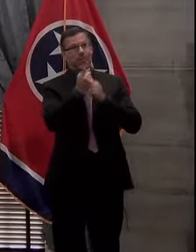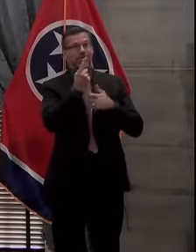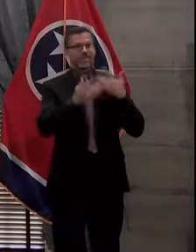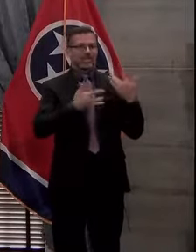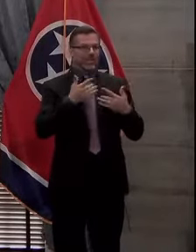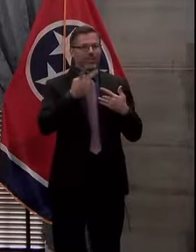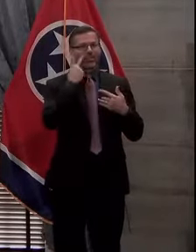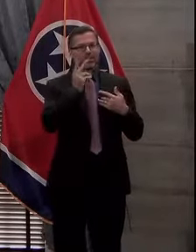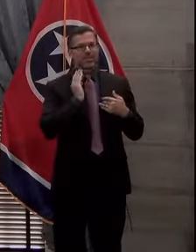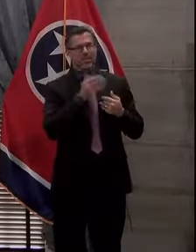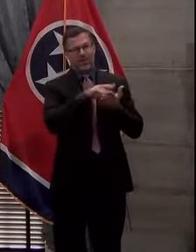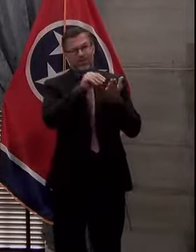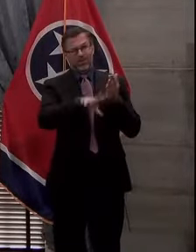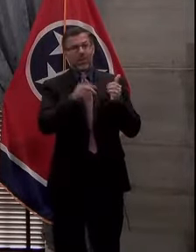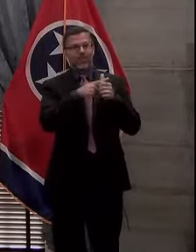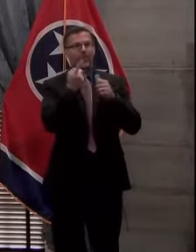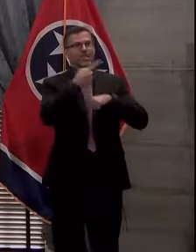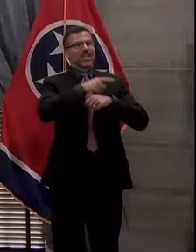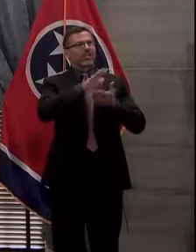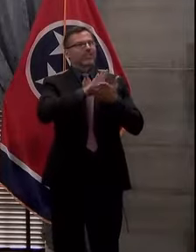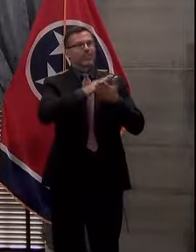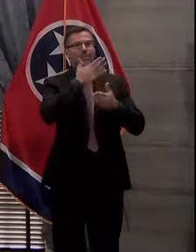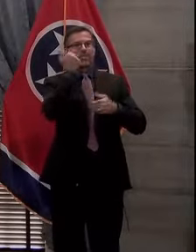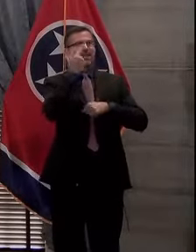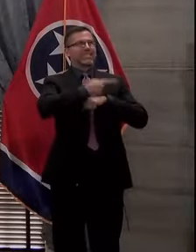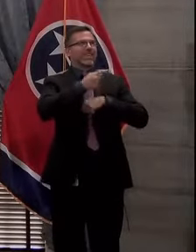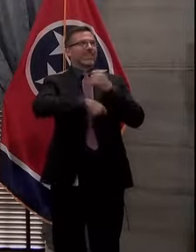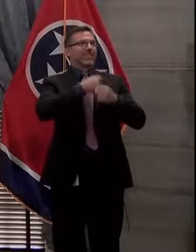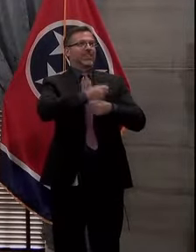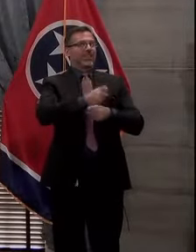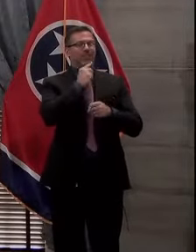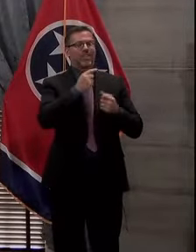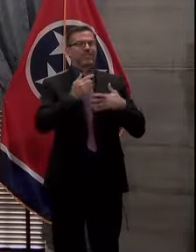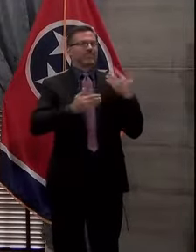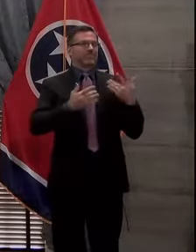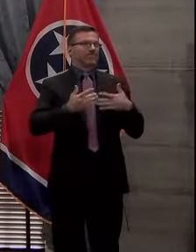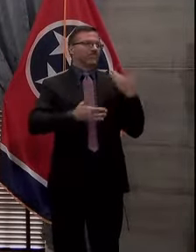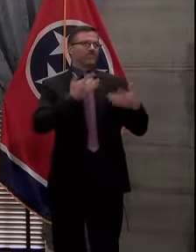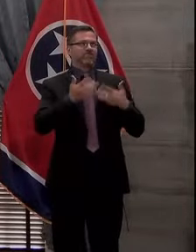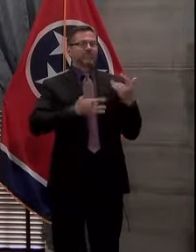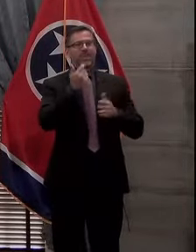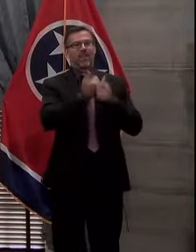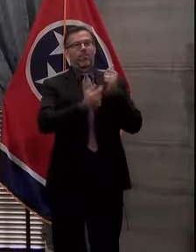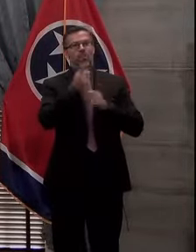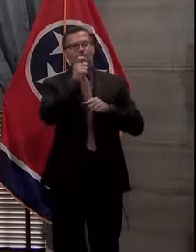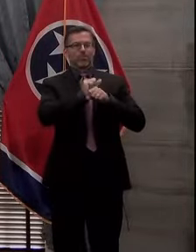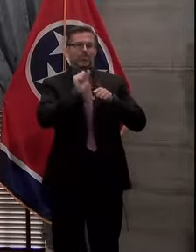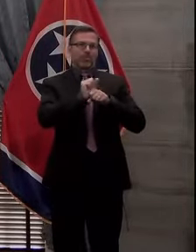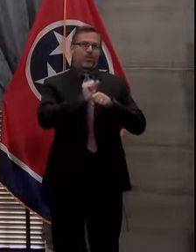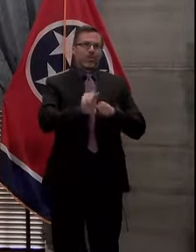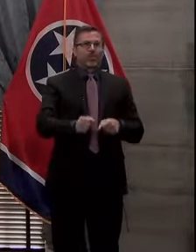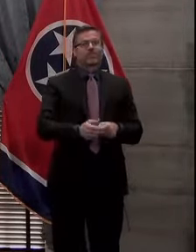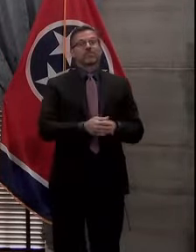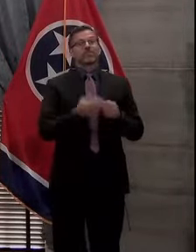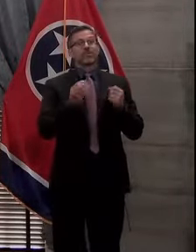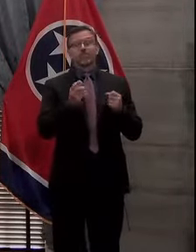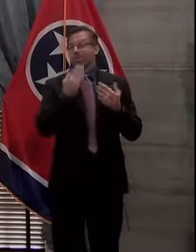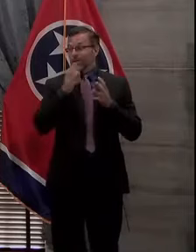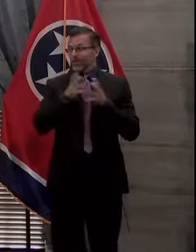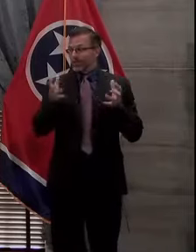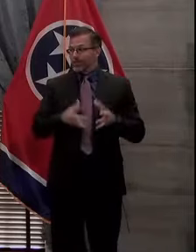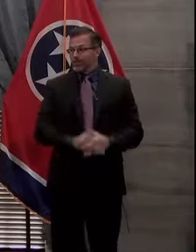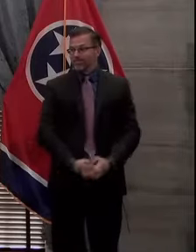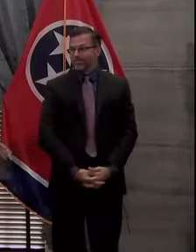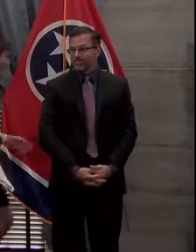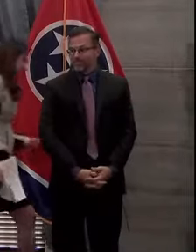students. The first day of school is the best day of the year, and so we're just very, very glad and very, very grateful for everyone who's put in the hard work. So with that, thank you very much.